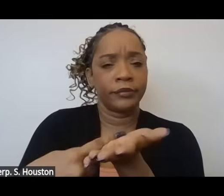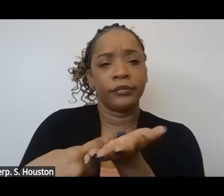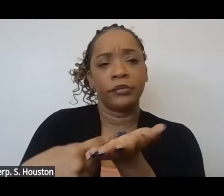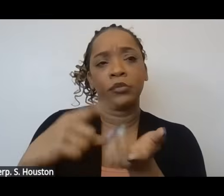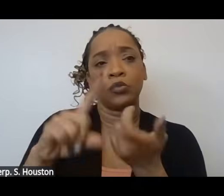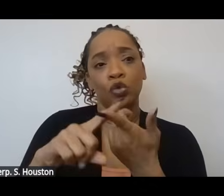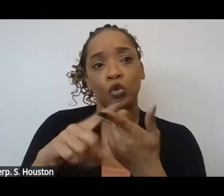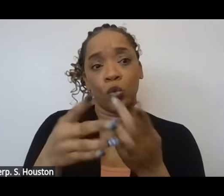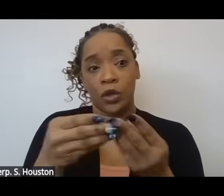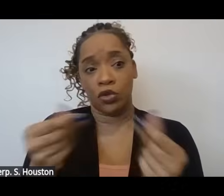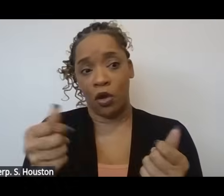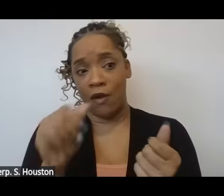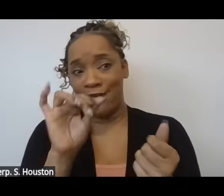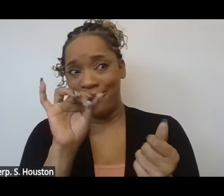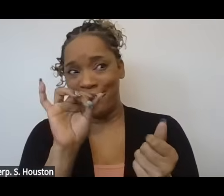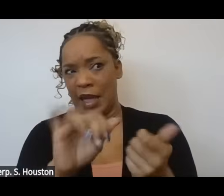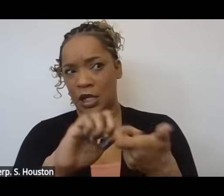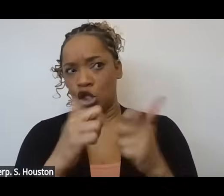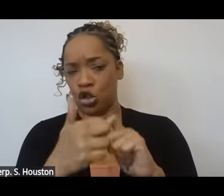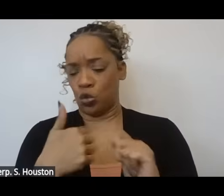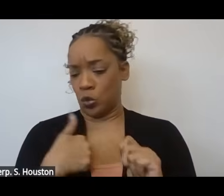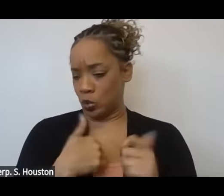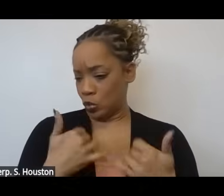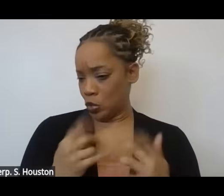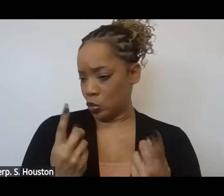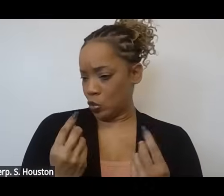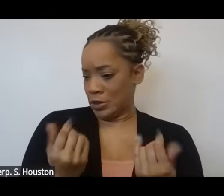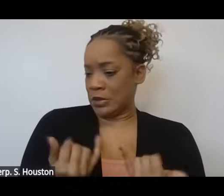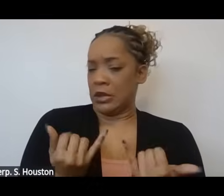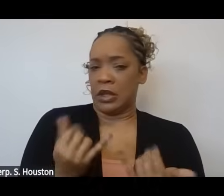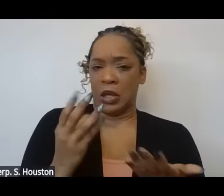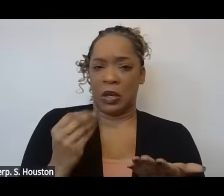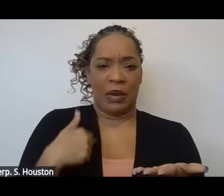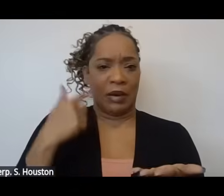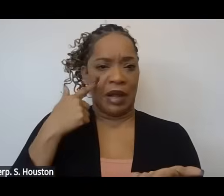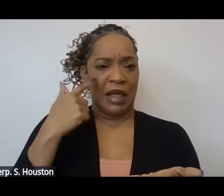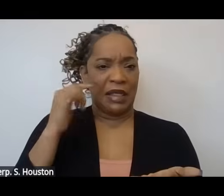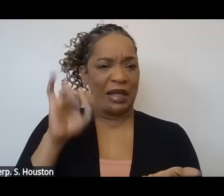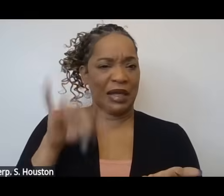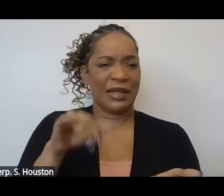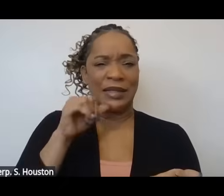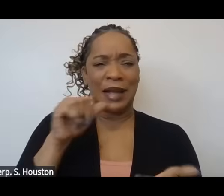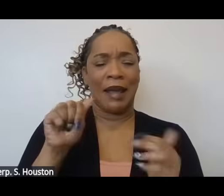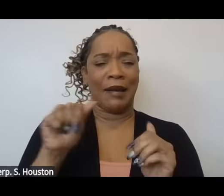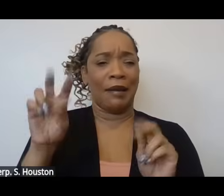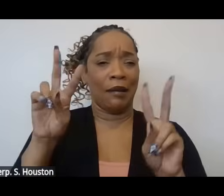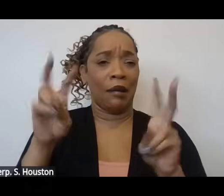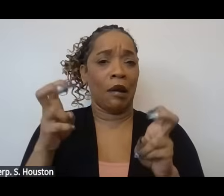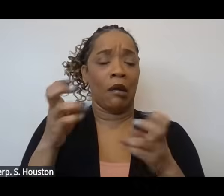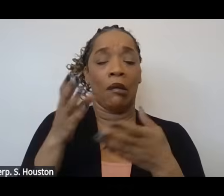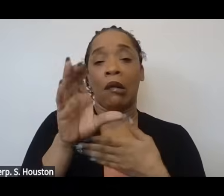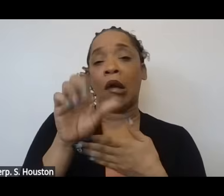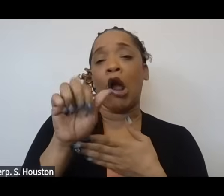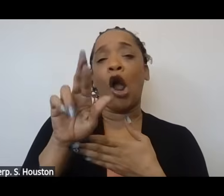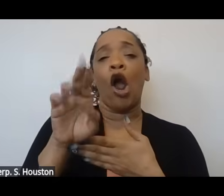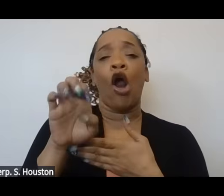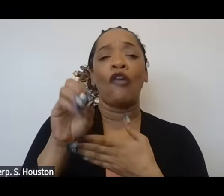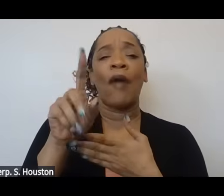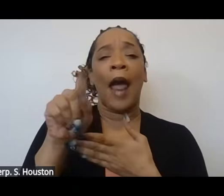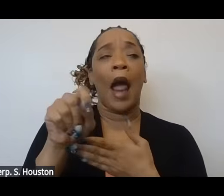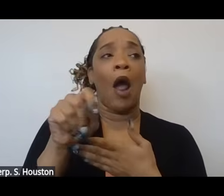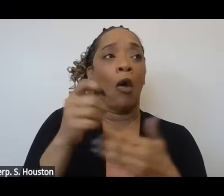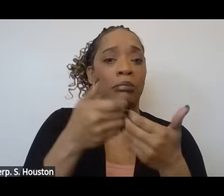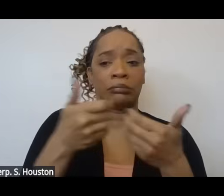that issue. And I think it is, it's not a carve out. It is, we are